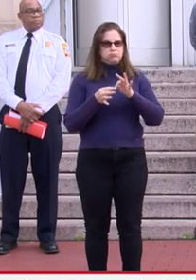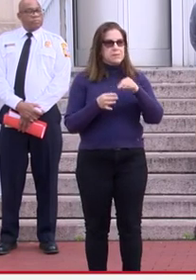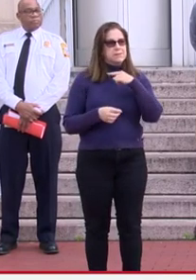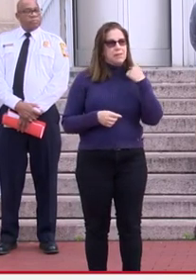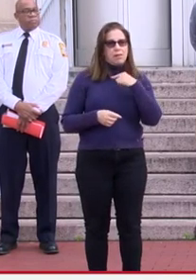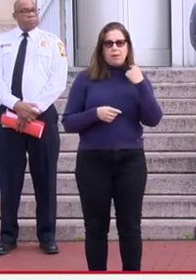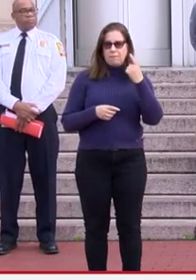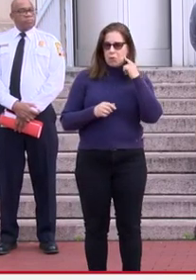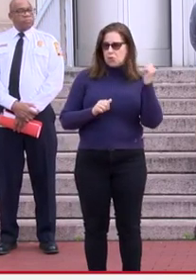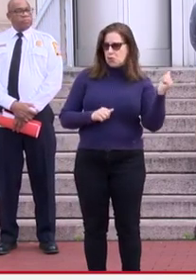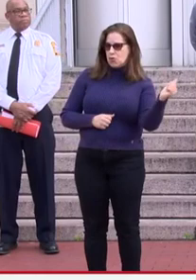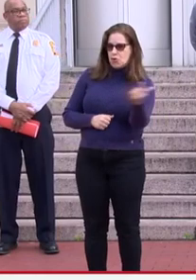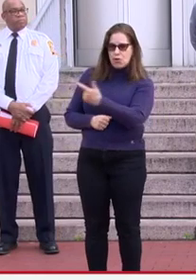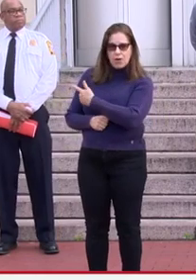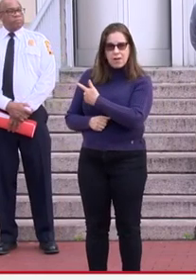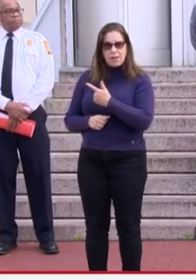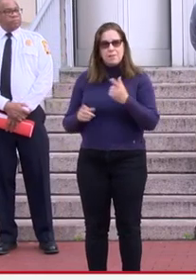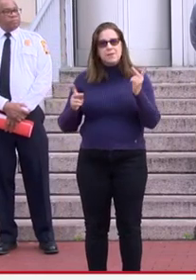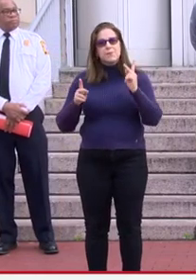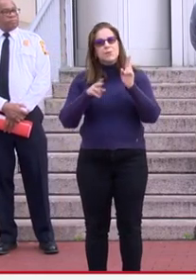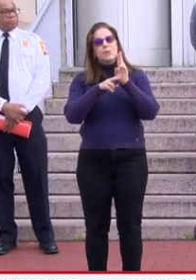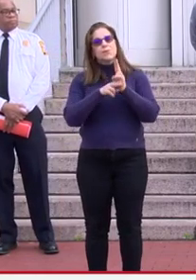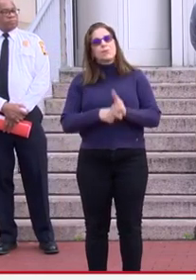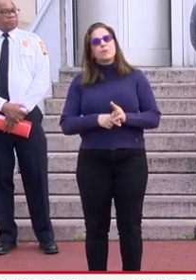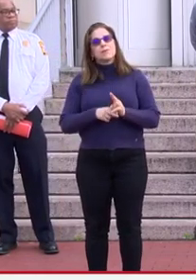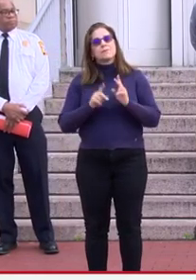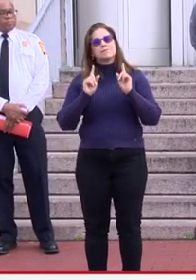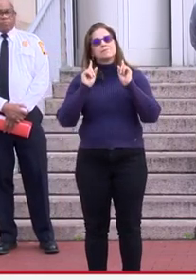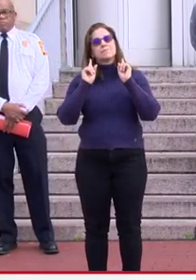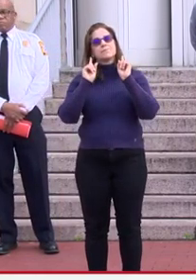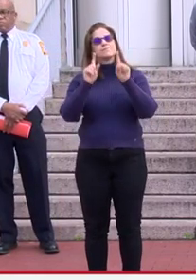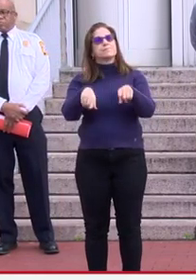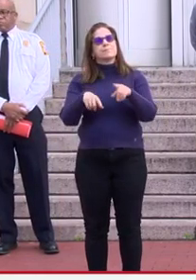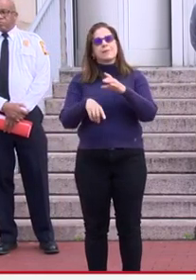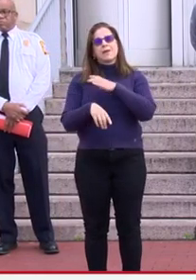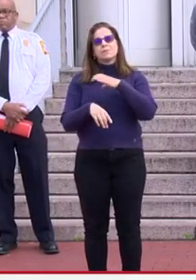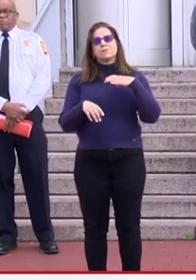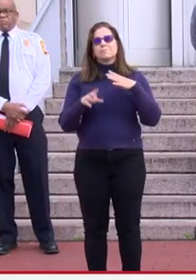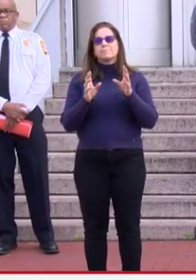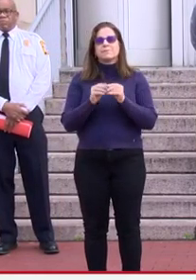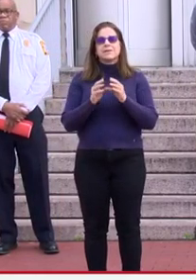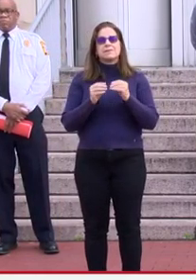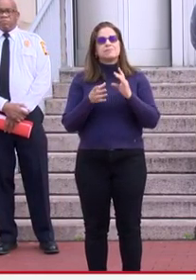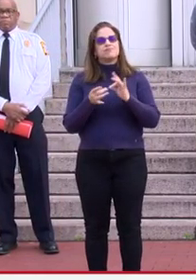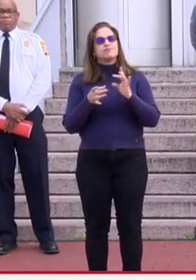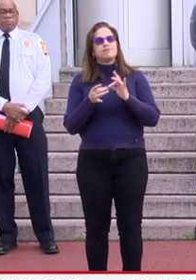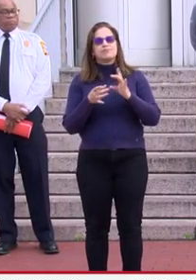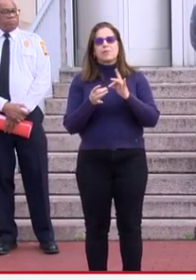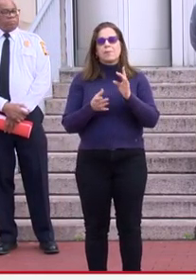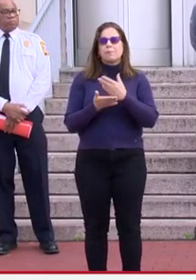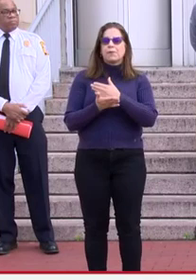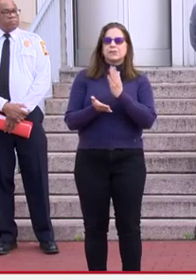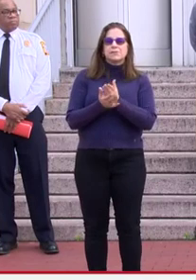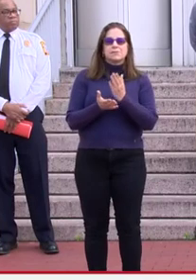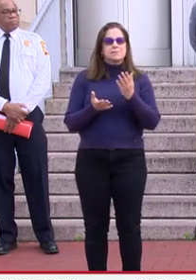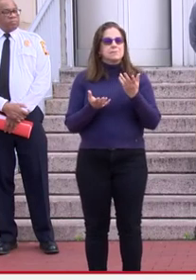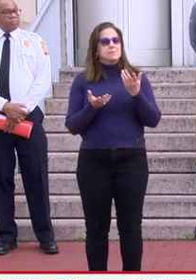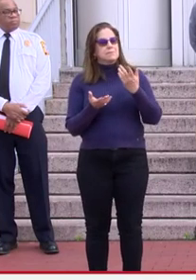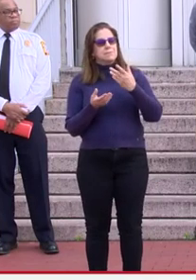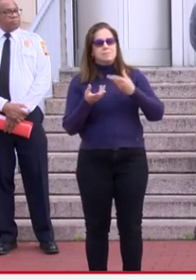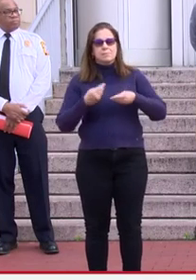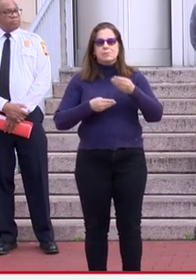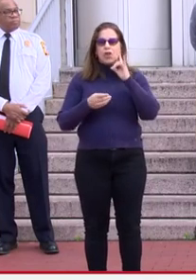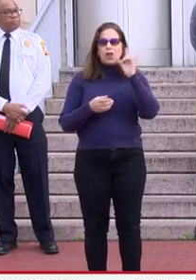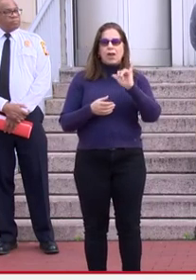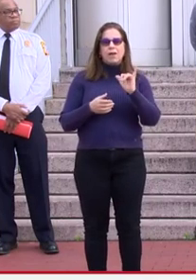used to going down to the council during this time to talk about our budget, and we have extended that